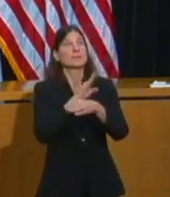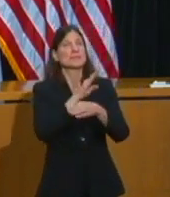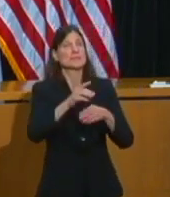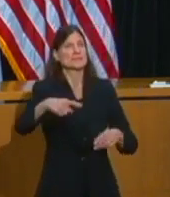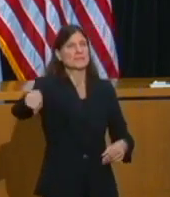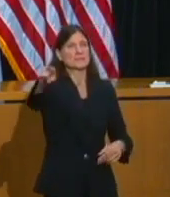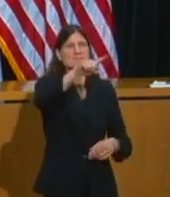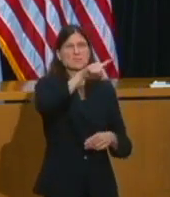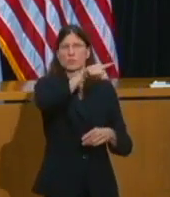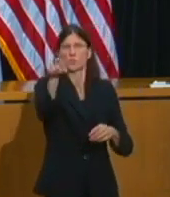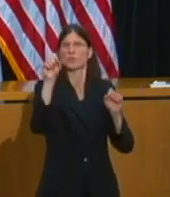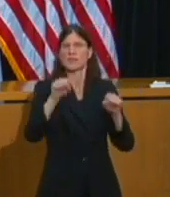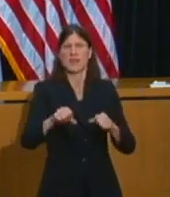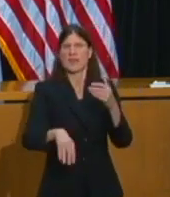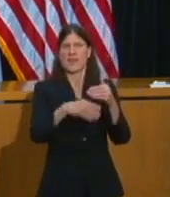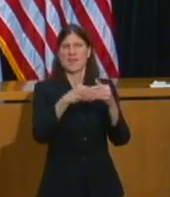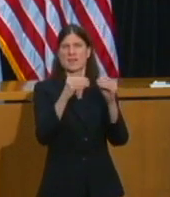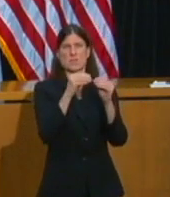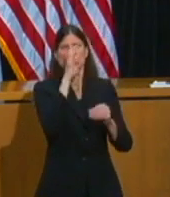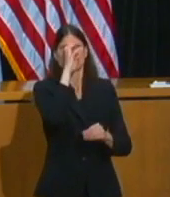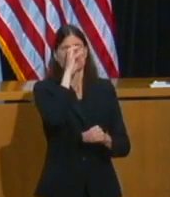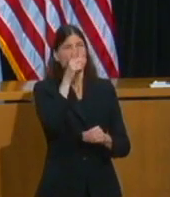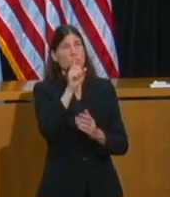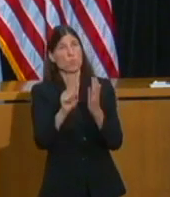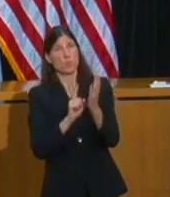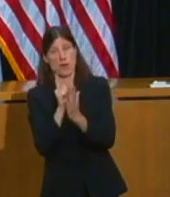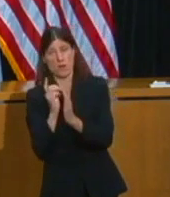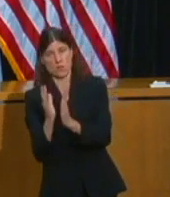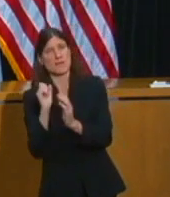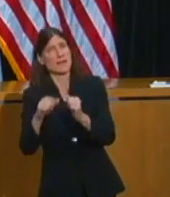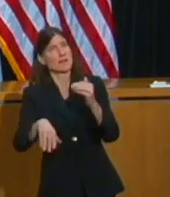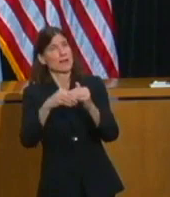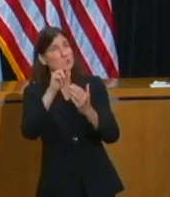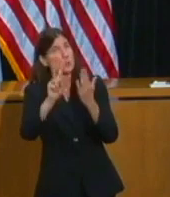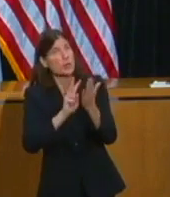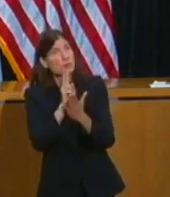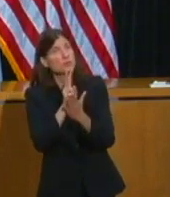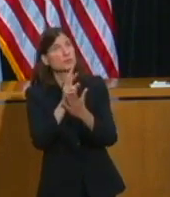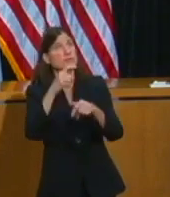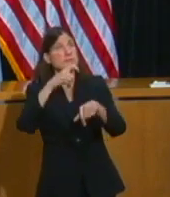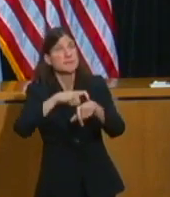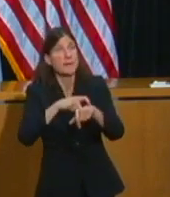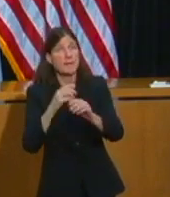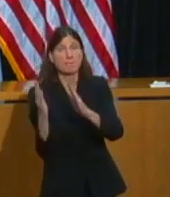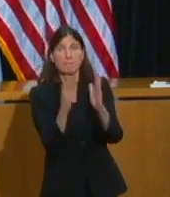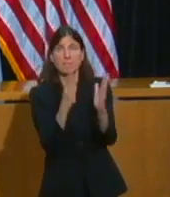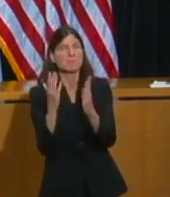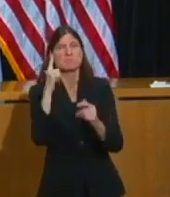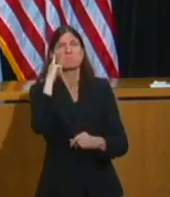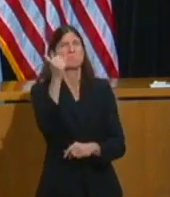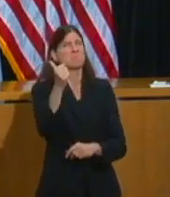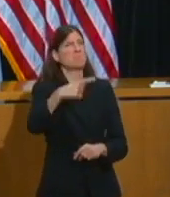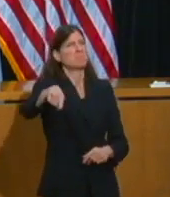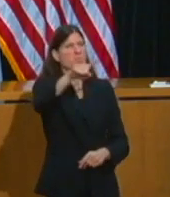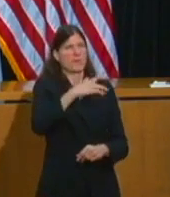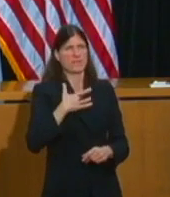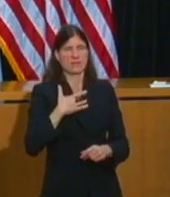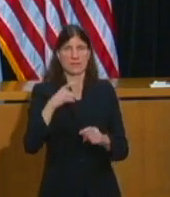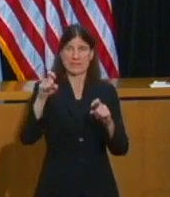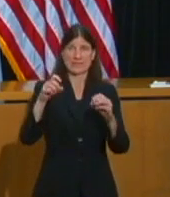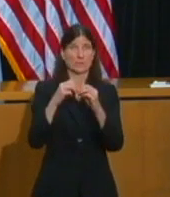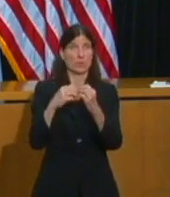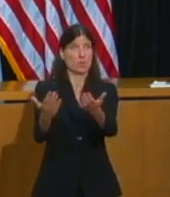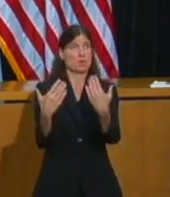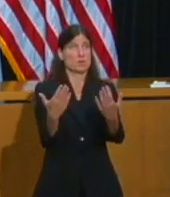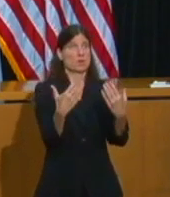need to get their customers back into their places of their establishments. So I don't